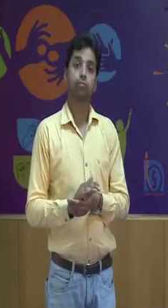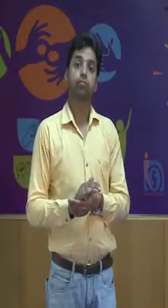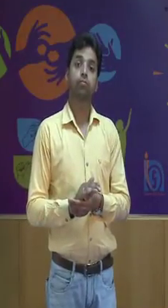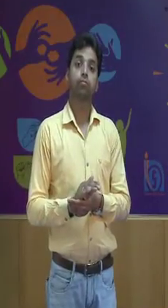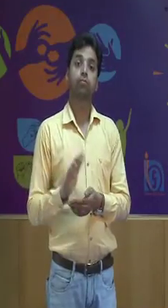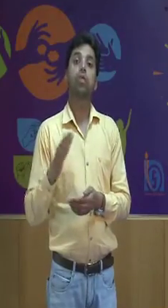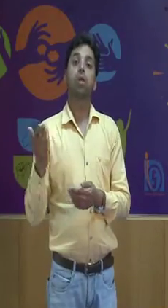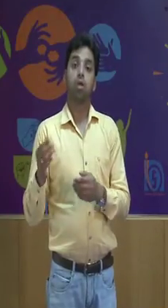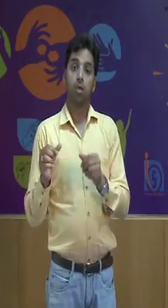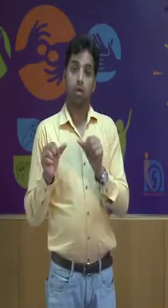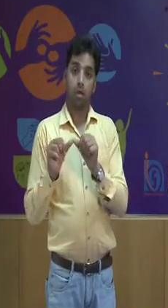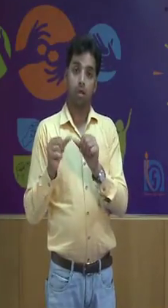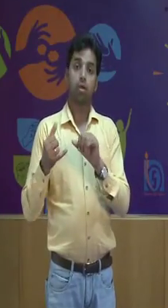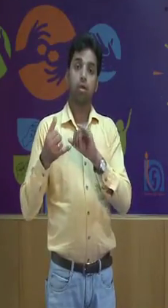that is Asat.